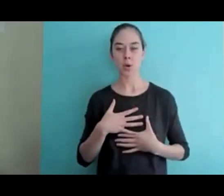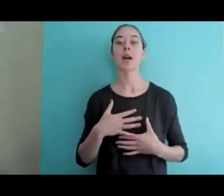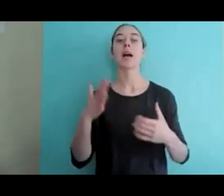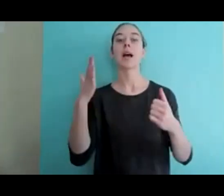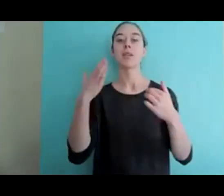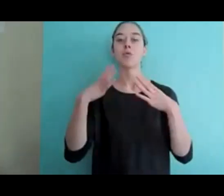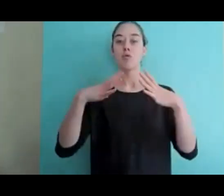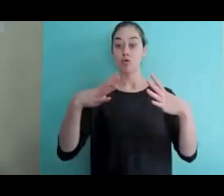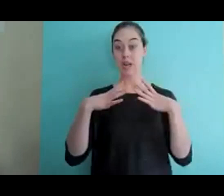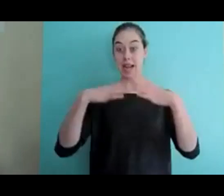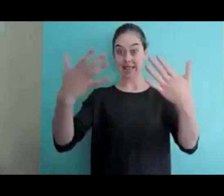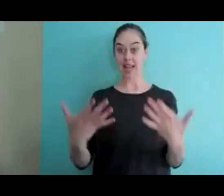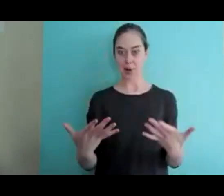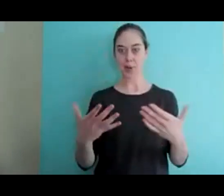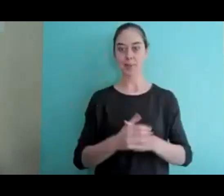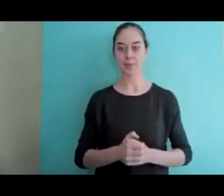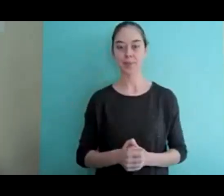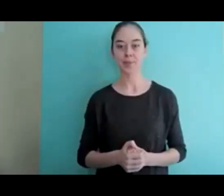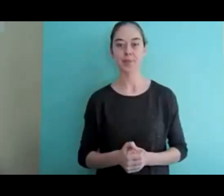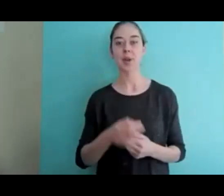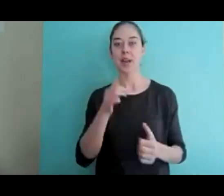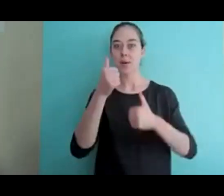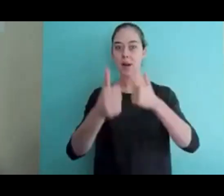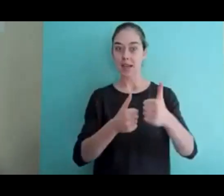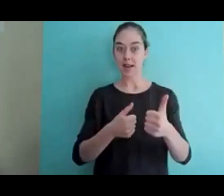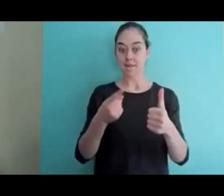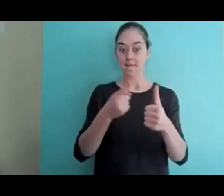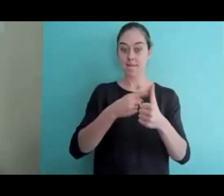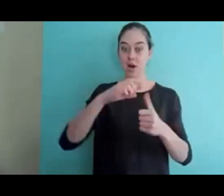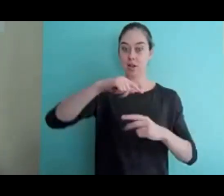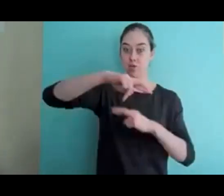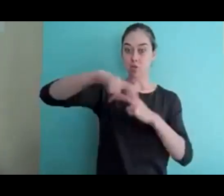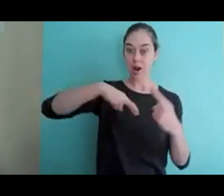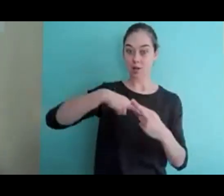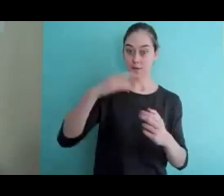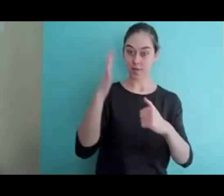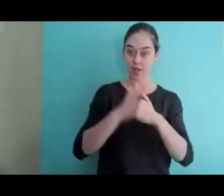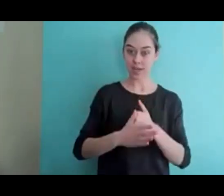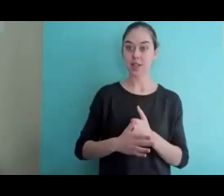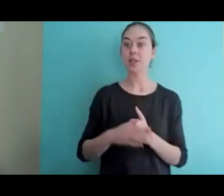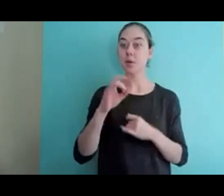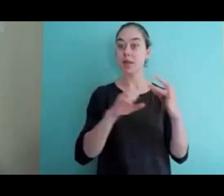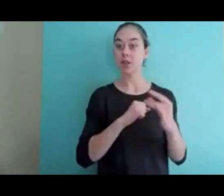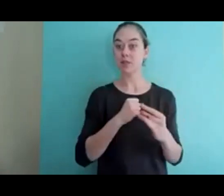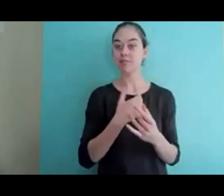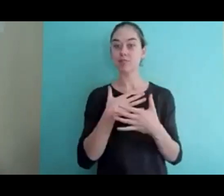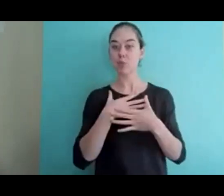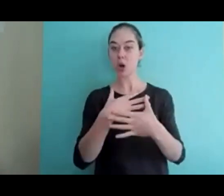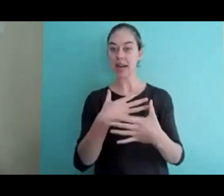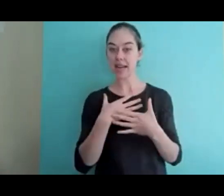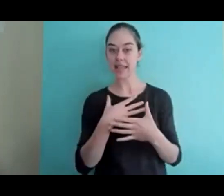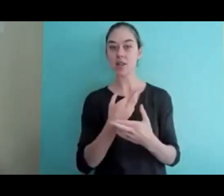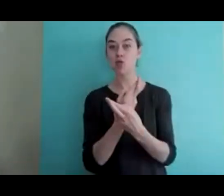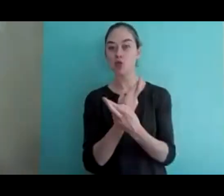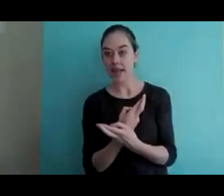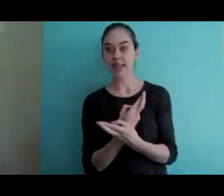And relax. Okay, well done. We have our first circuit done. Little breather, everybody. Little breather,